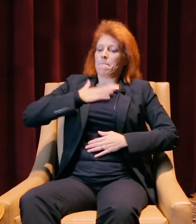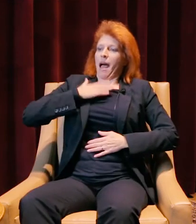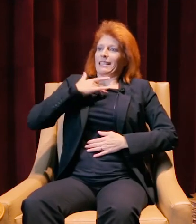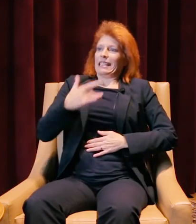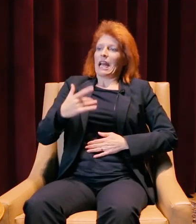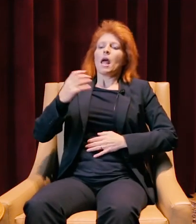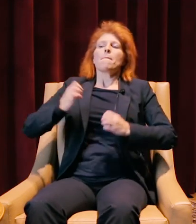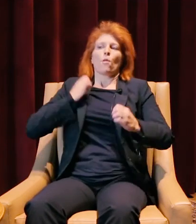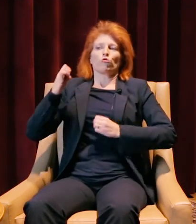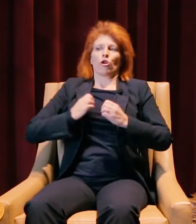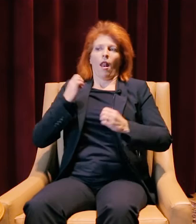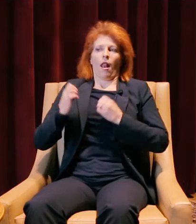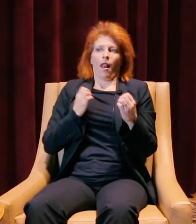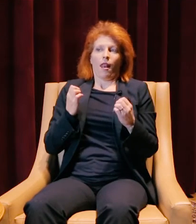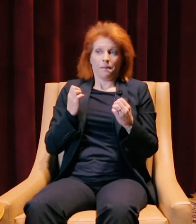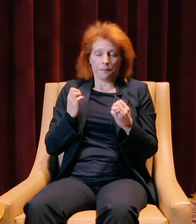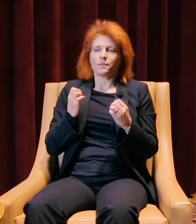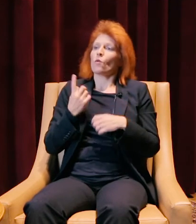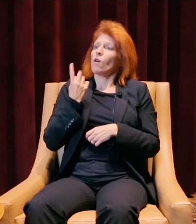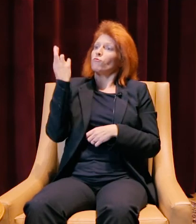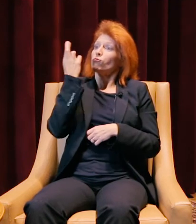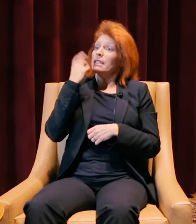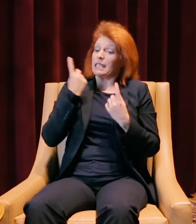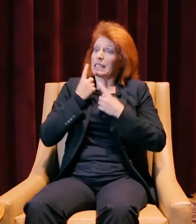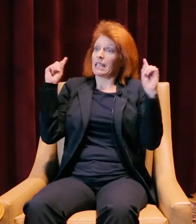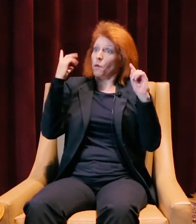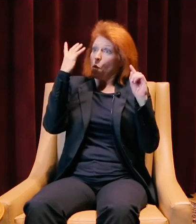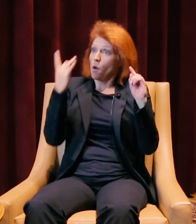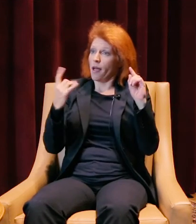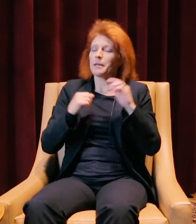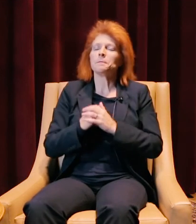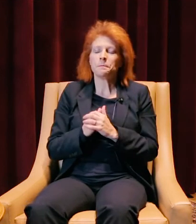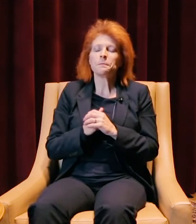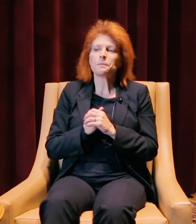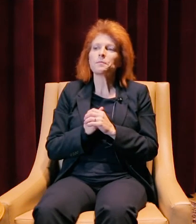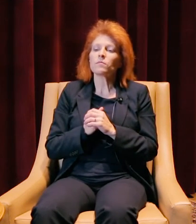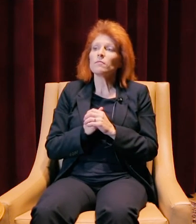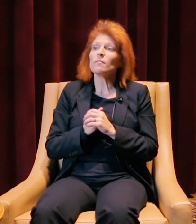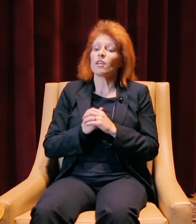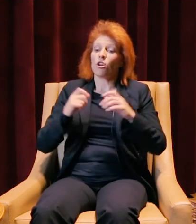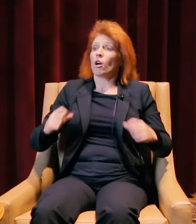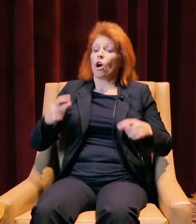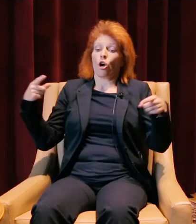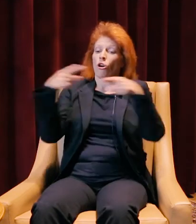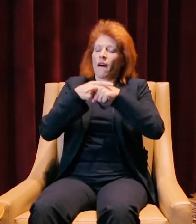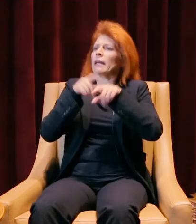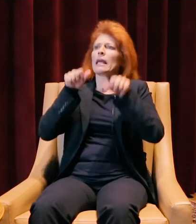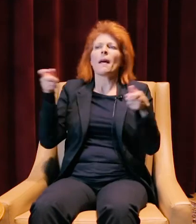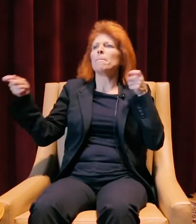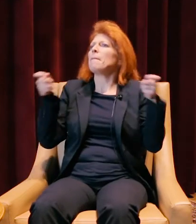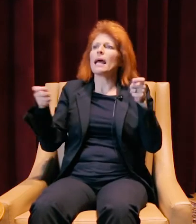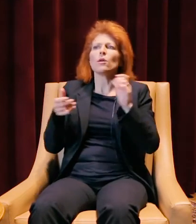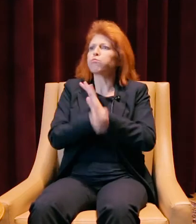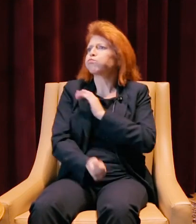I'm an emotional person. And one of the reasons I was very successful is because I can manage conflict very well.